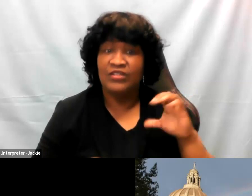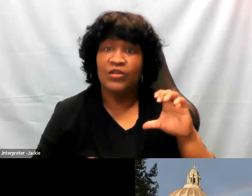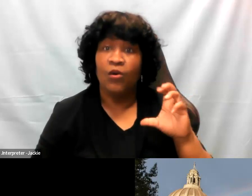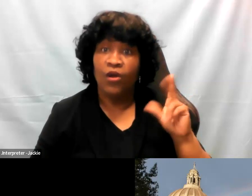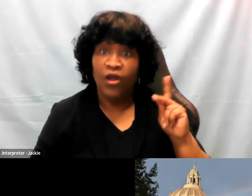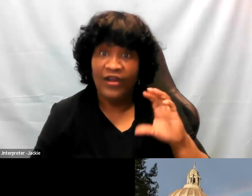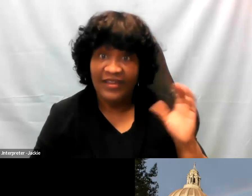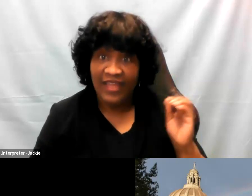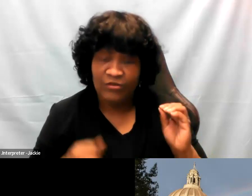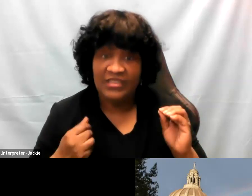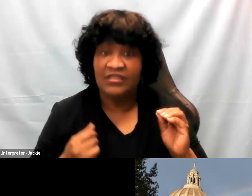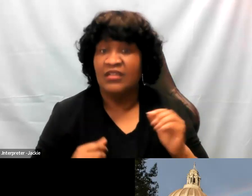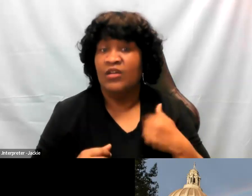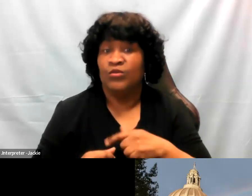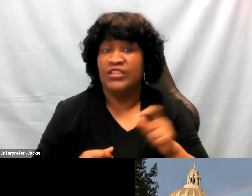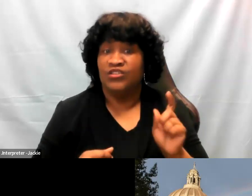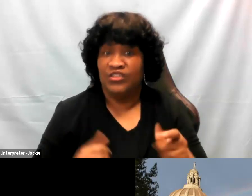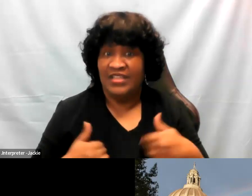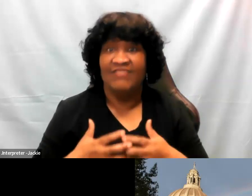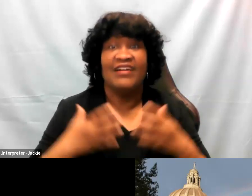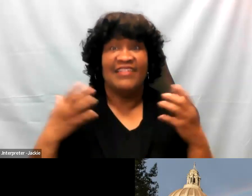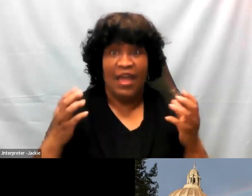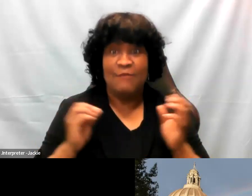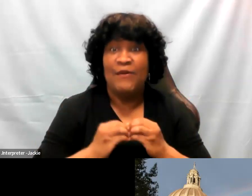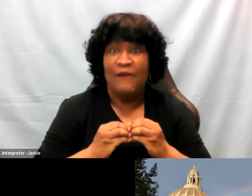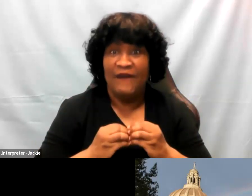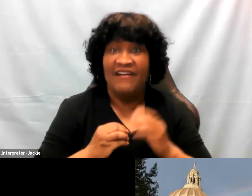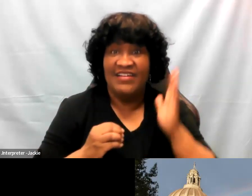County, we should have a whole bunch of